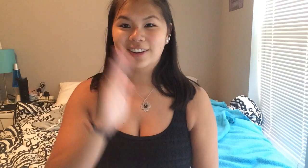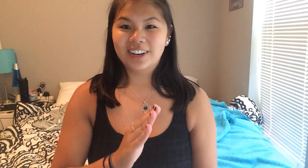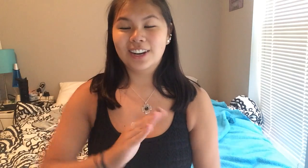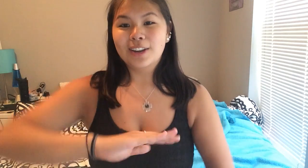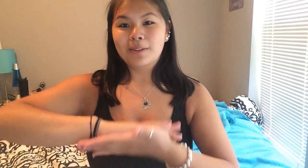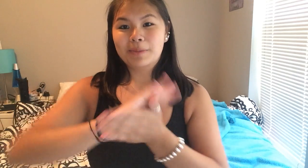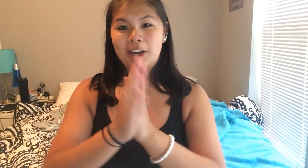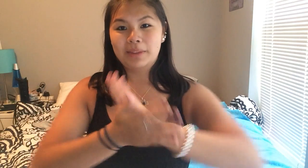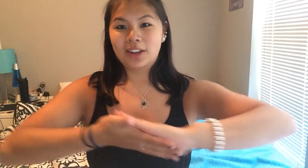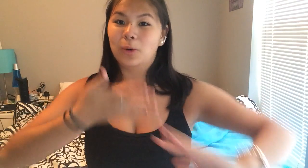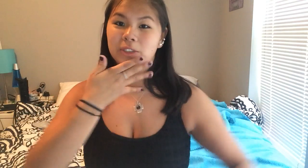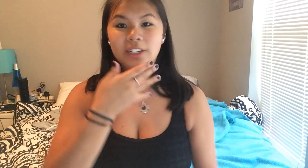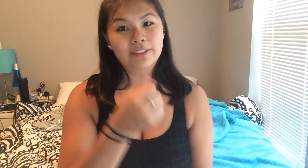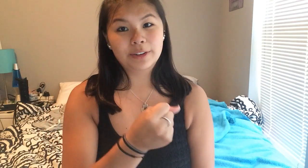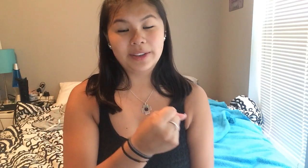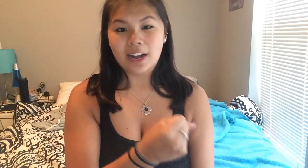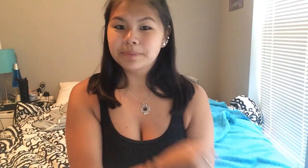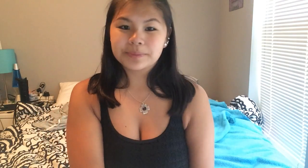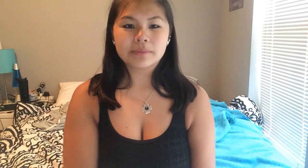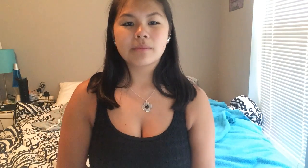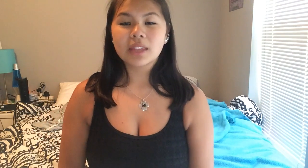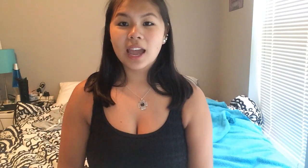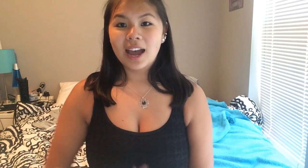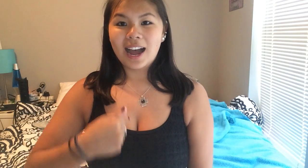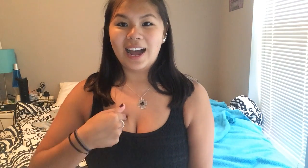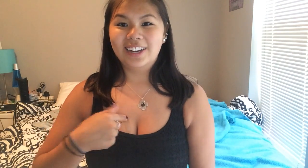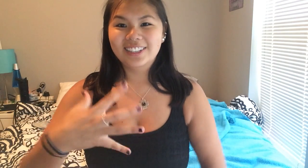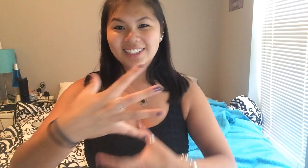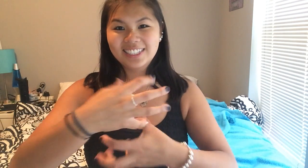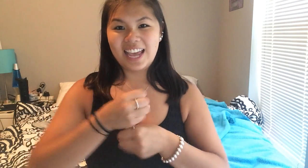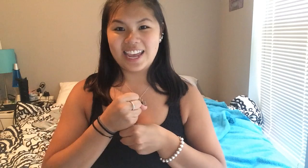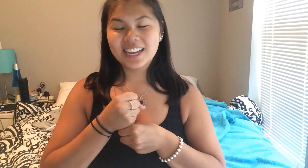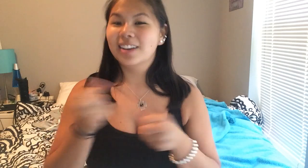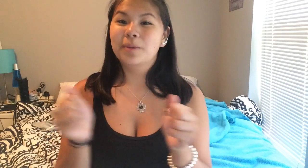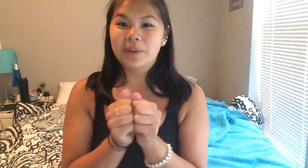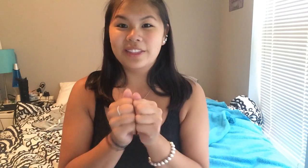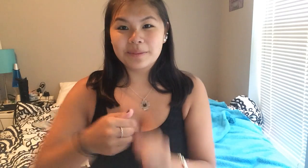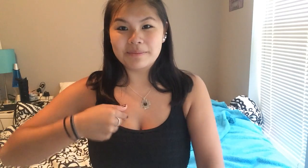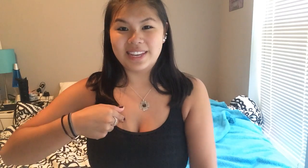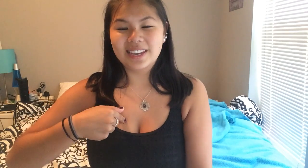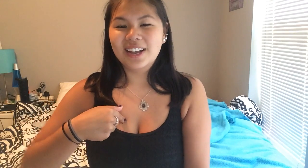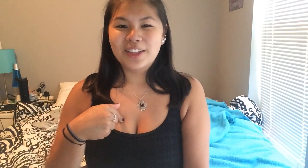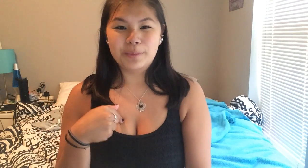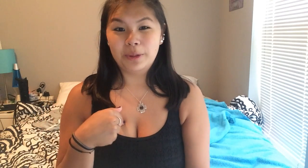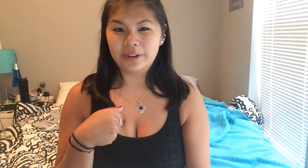Never, becoming older, never growing up. I'll take with me the Polaroids